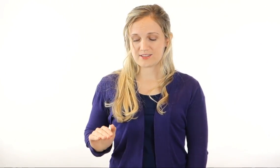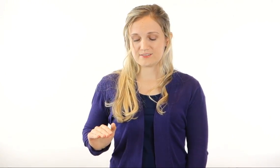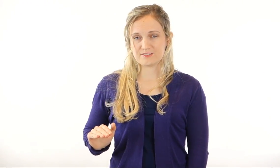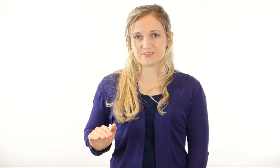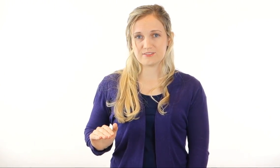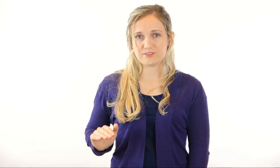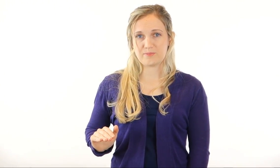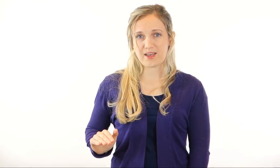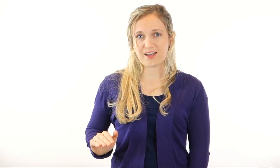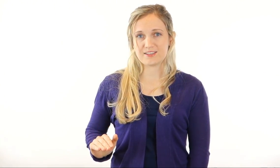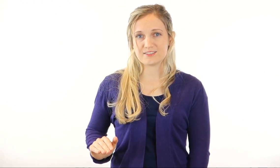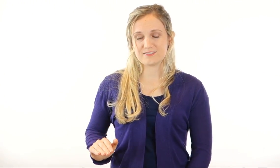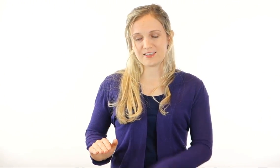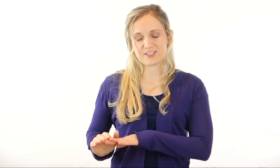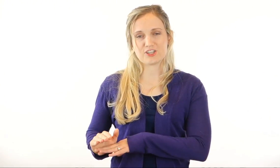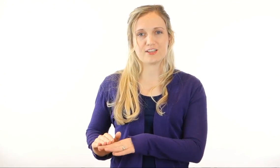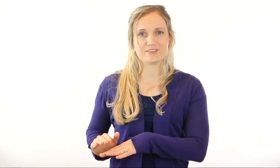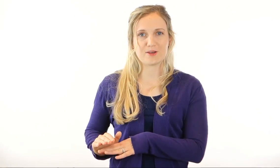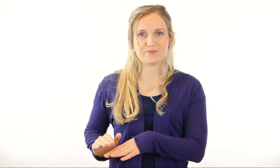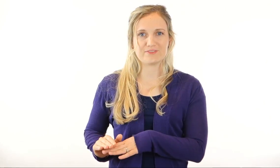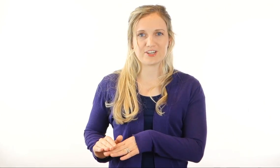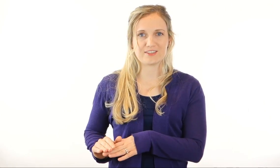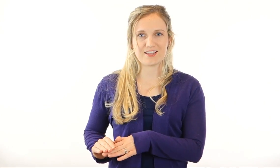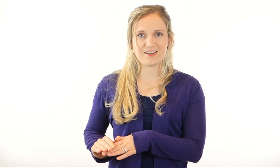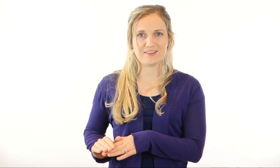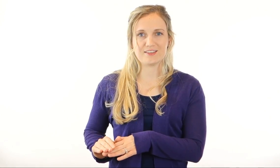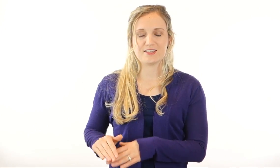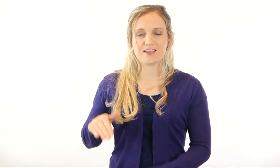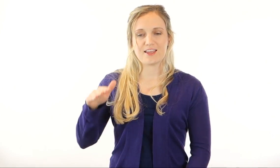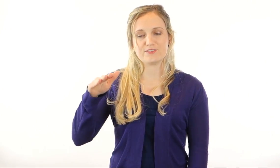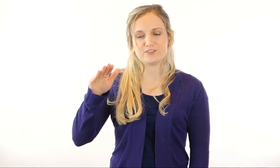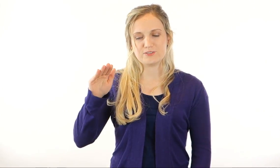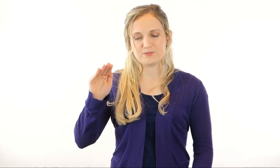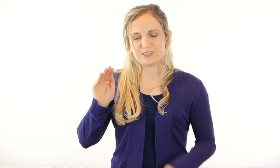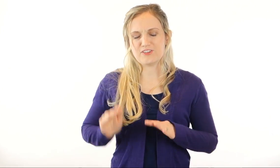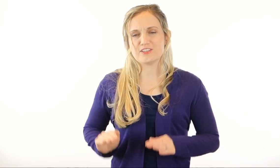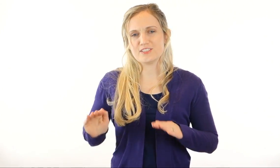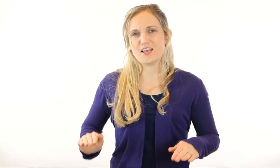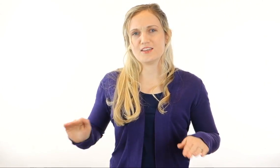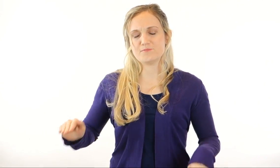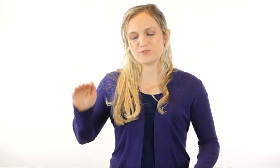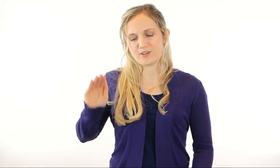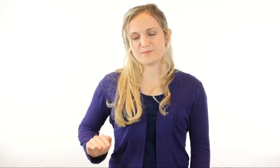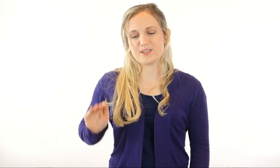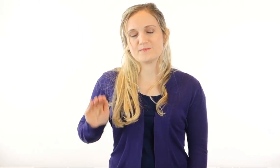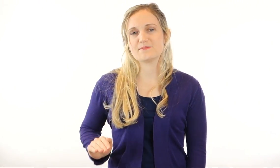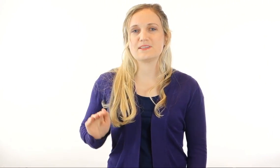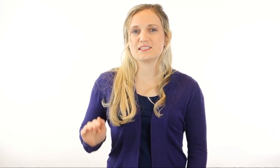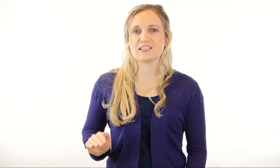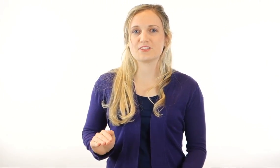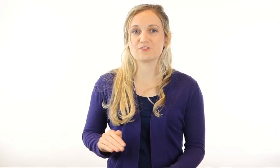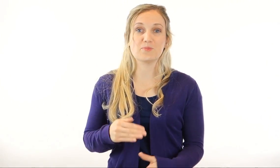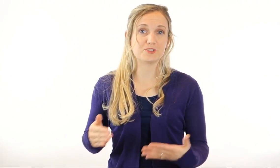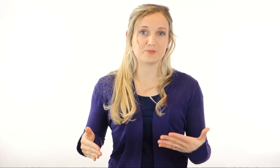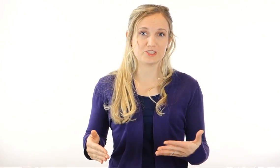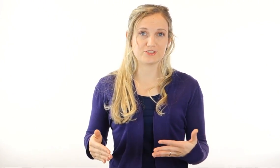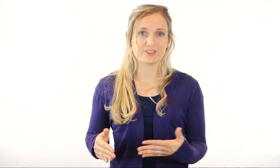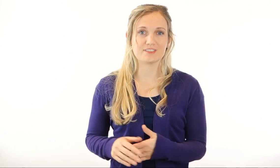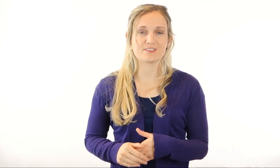child, you pat like a child top of the child's head. And if you do it lots of times or a couple times, it means that there's multiple children.